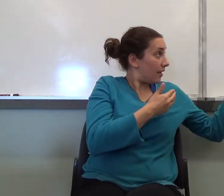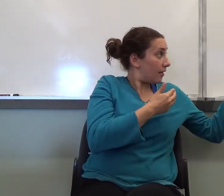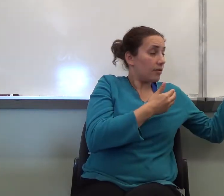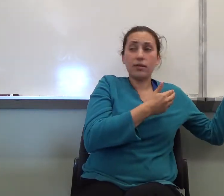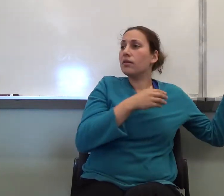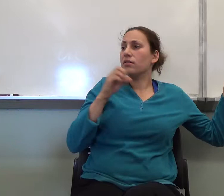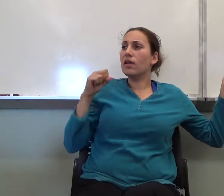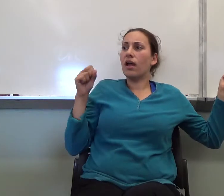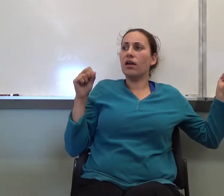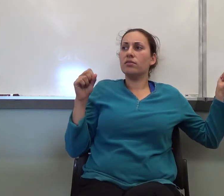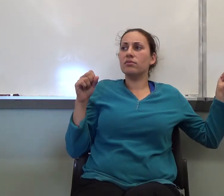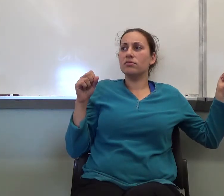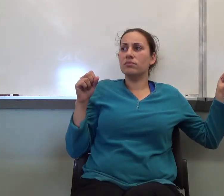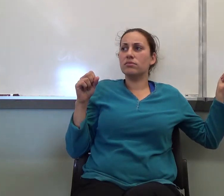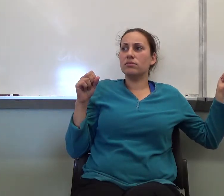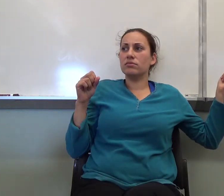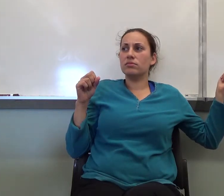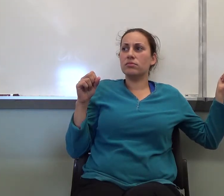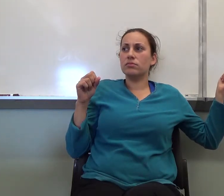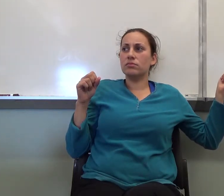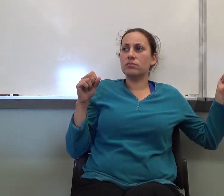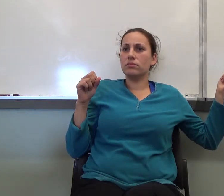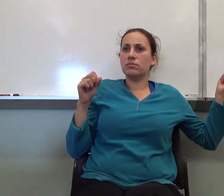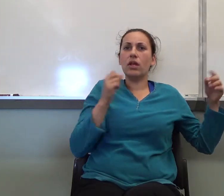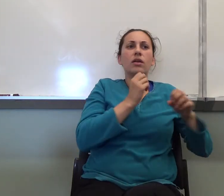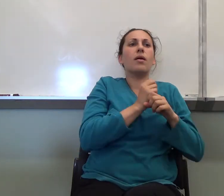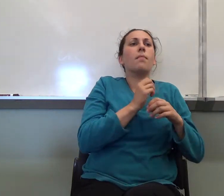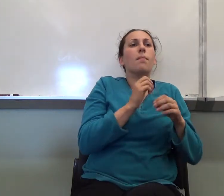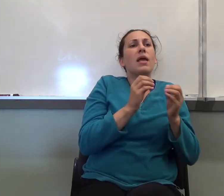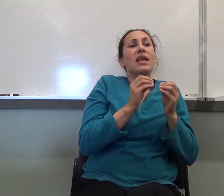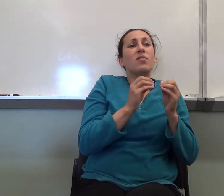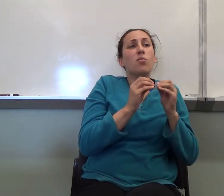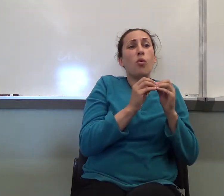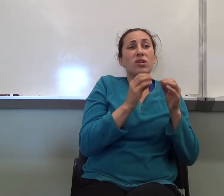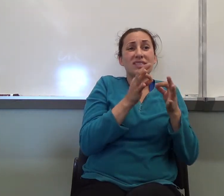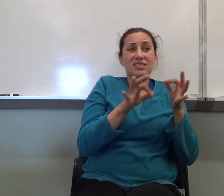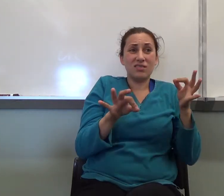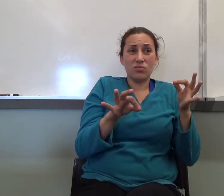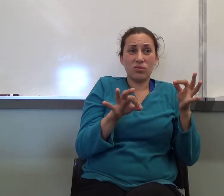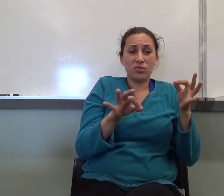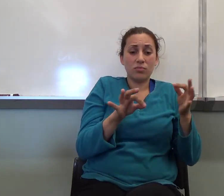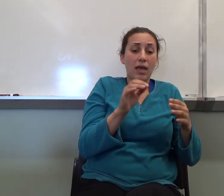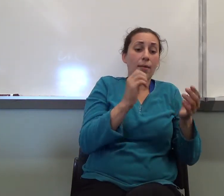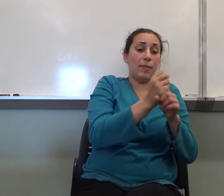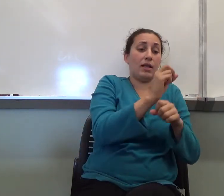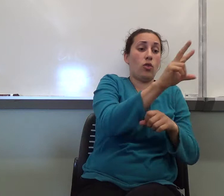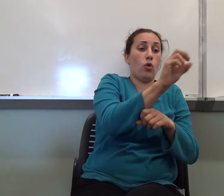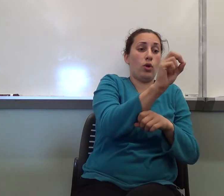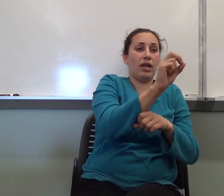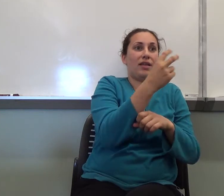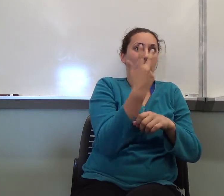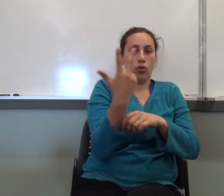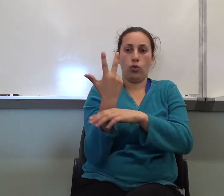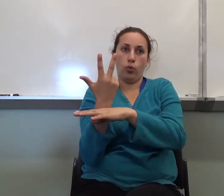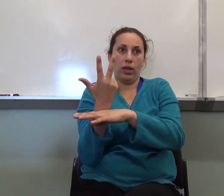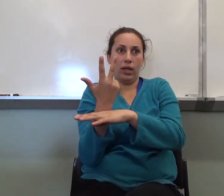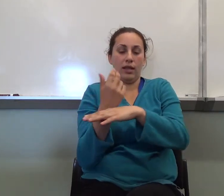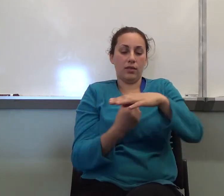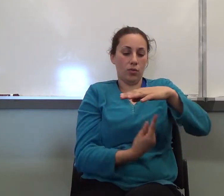I mean, well, I mean, you could have simplified, get rid of that 30, make it a 3, make the 180 18. How come you didn't go